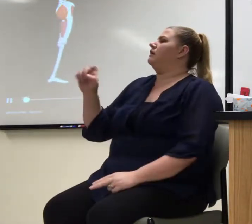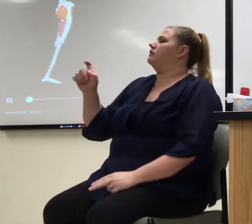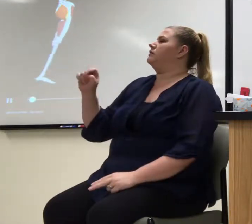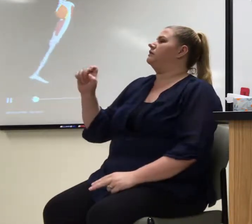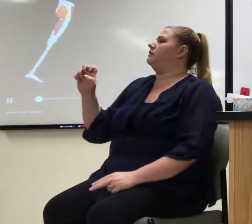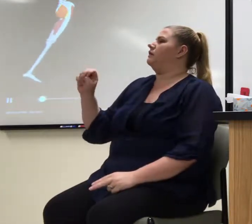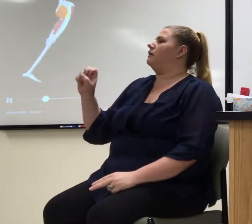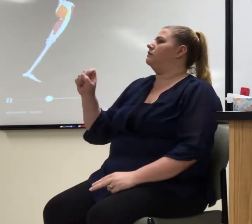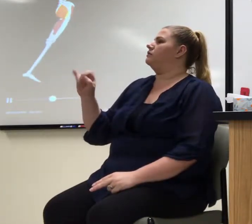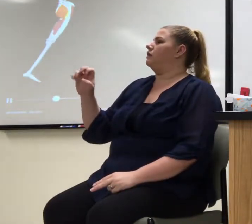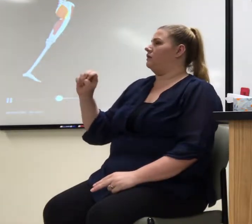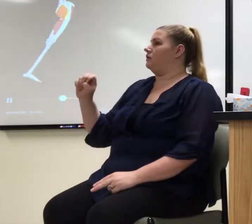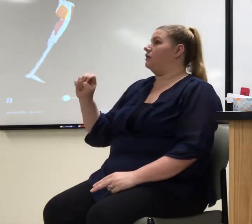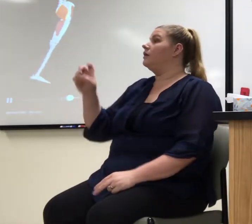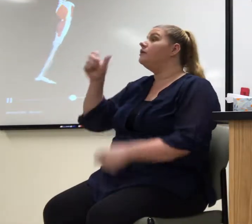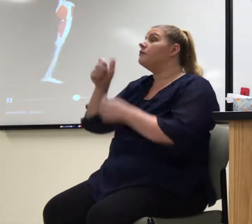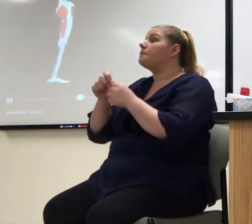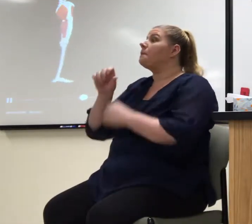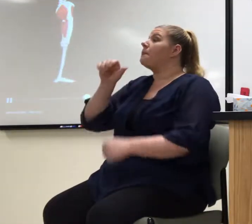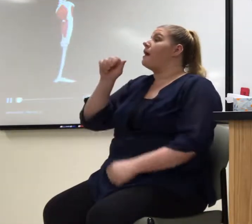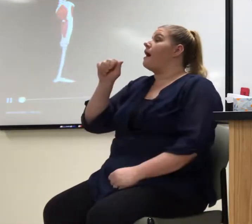thing you can do is abduction, adduction.